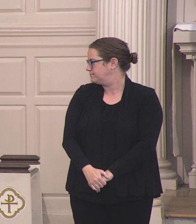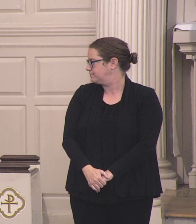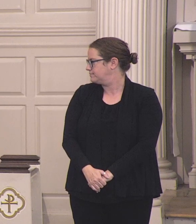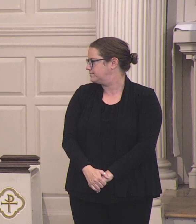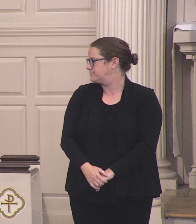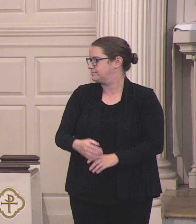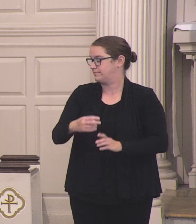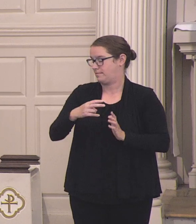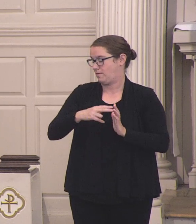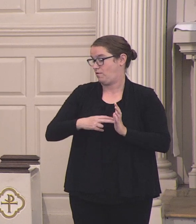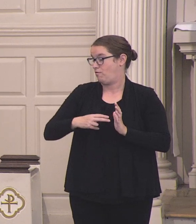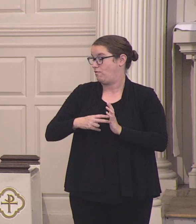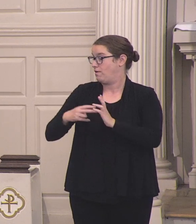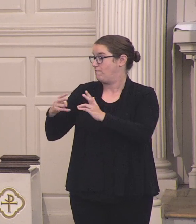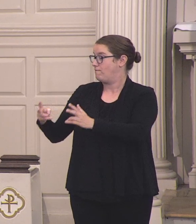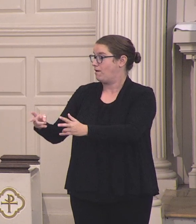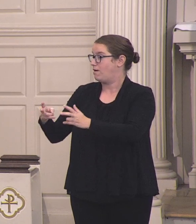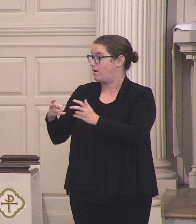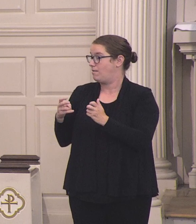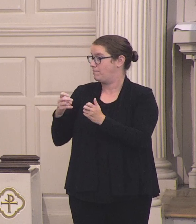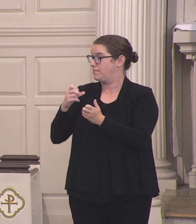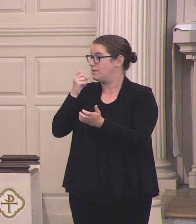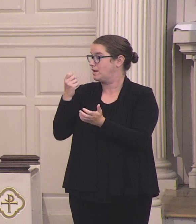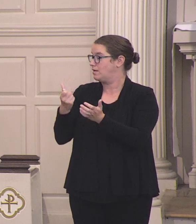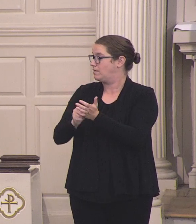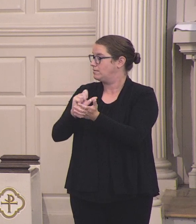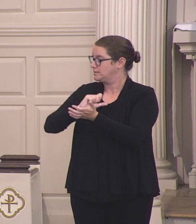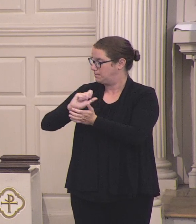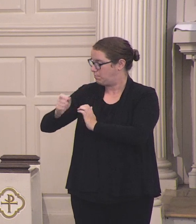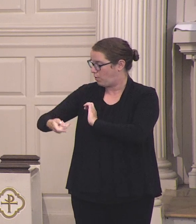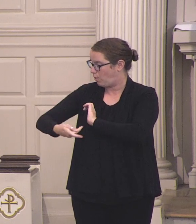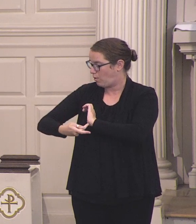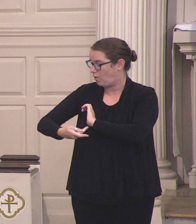A reading from the letter of St. Paul to the Ephesians.